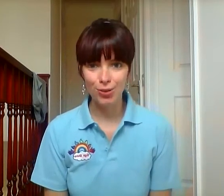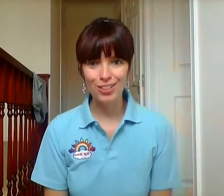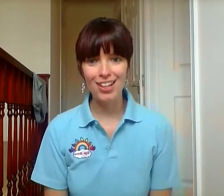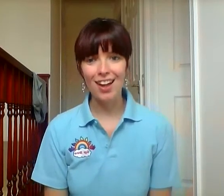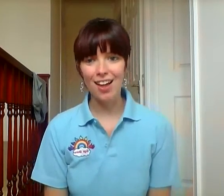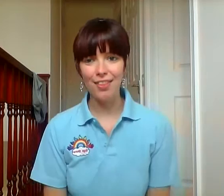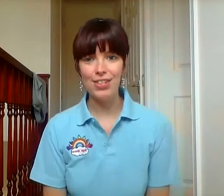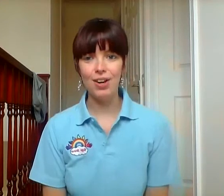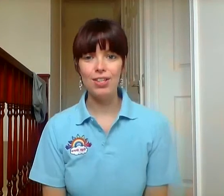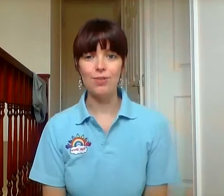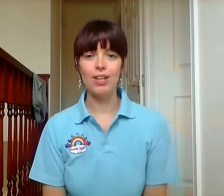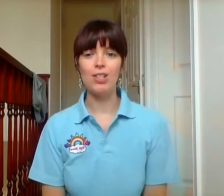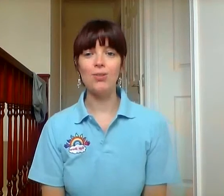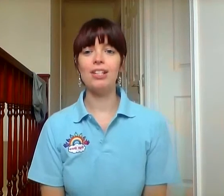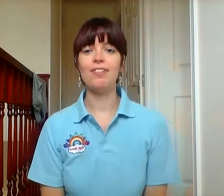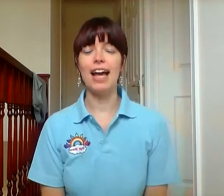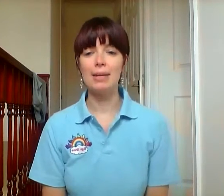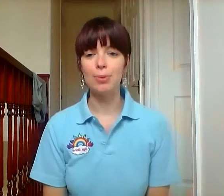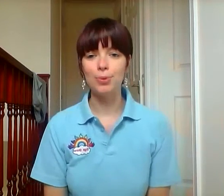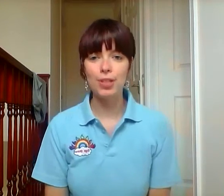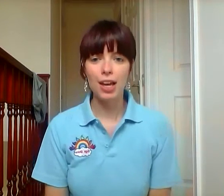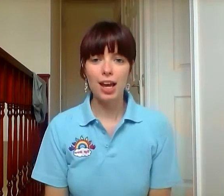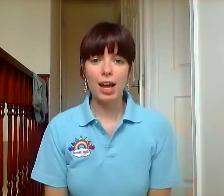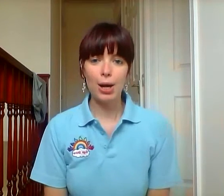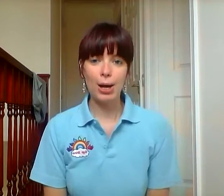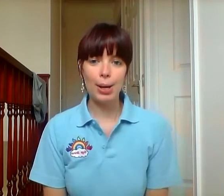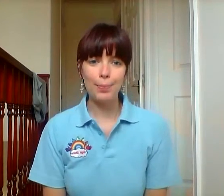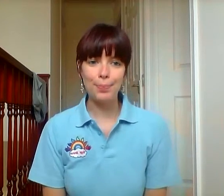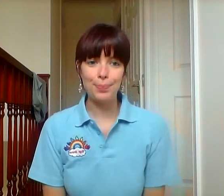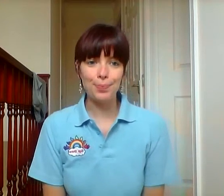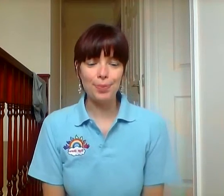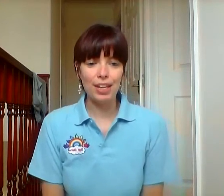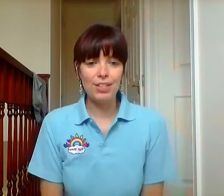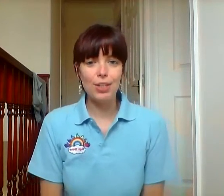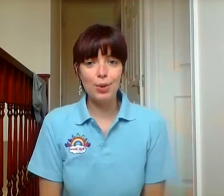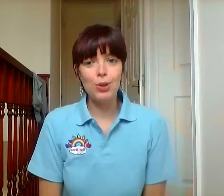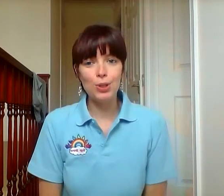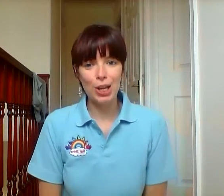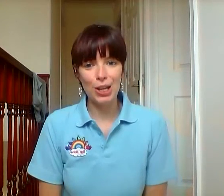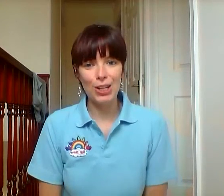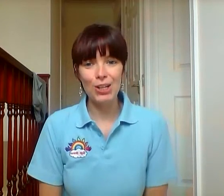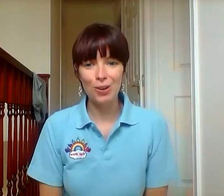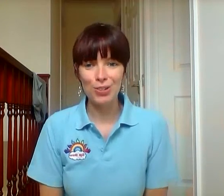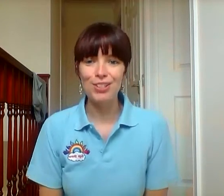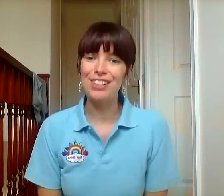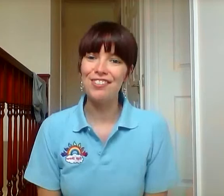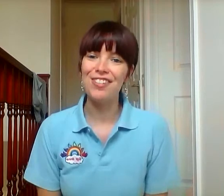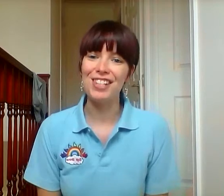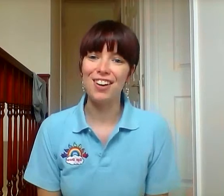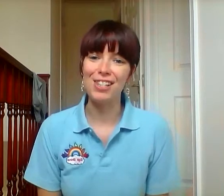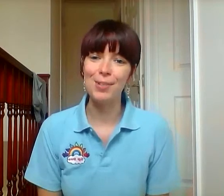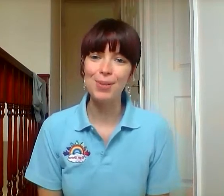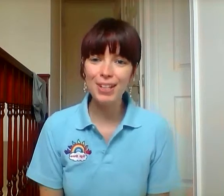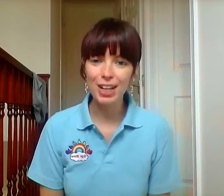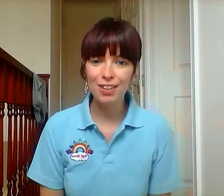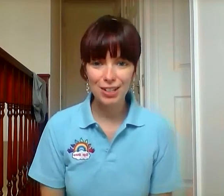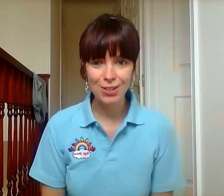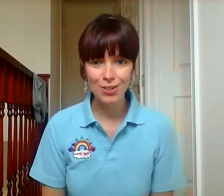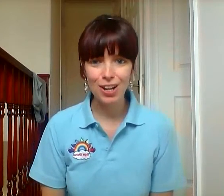to learn the signs for. There's lots of different animals, so you can learn lots of different signs. So we are going to